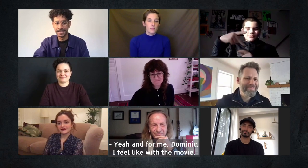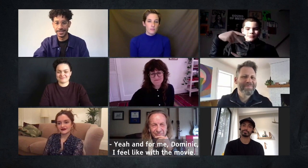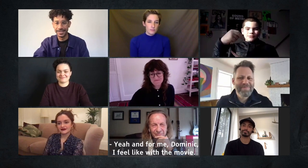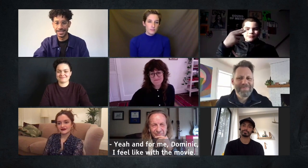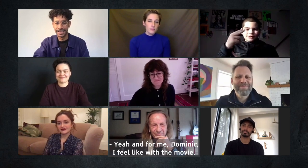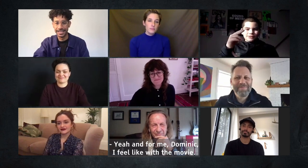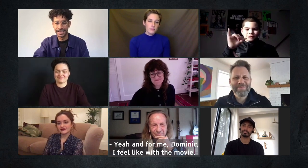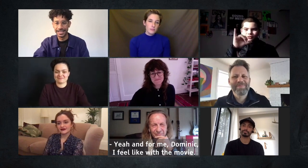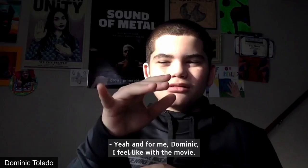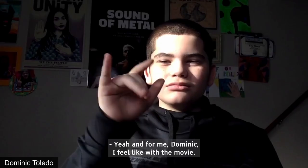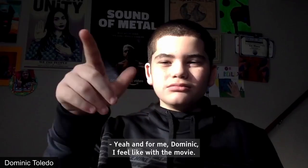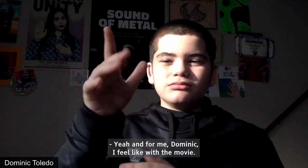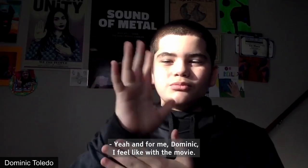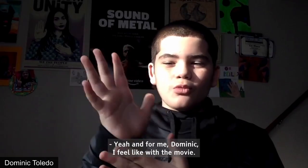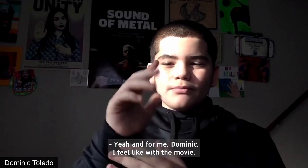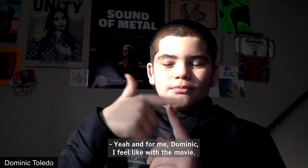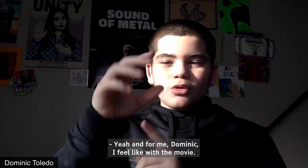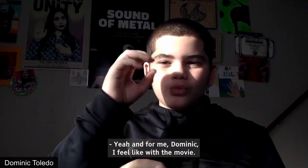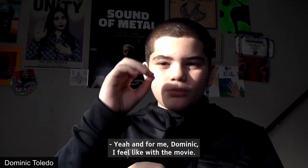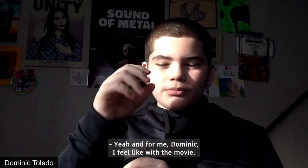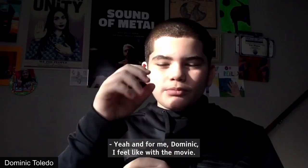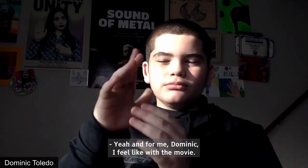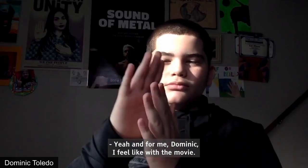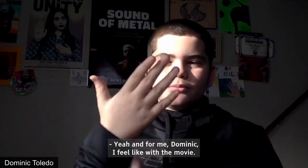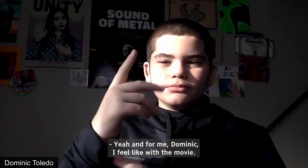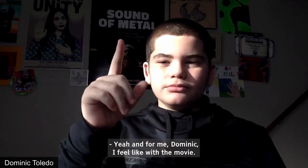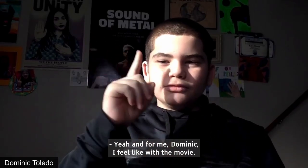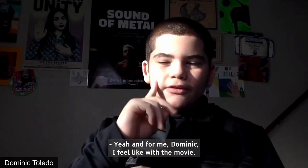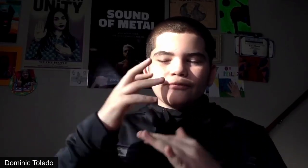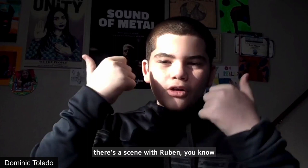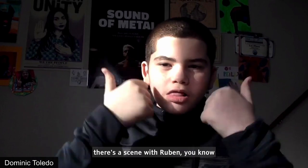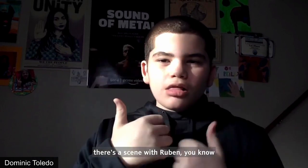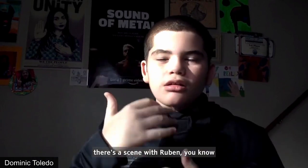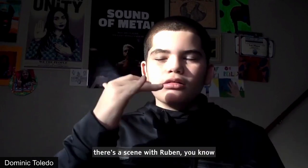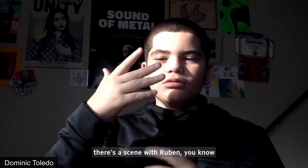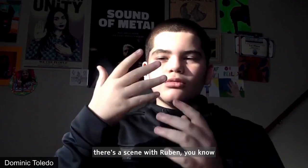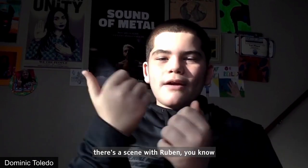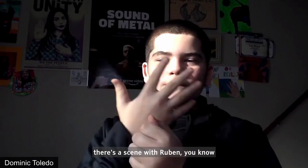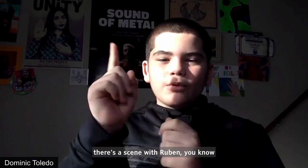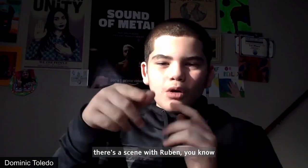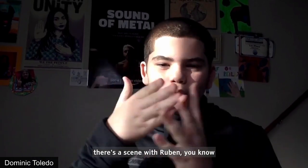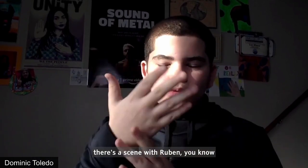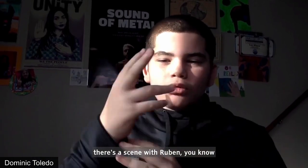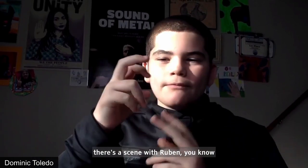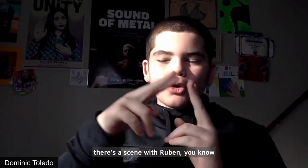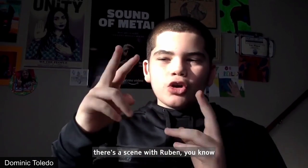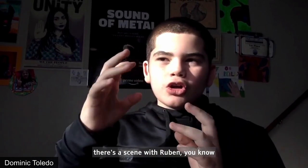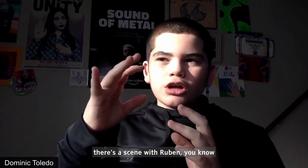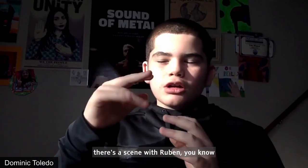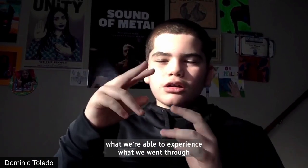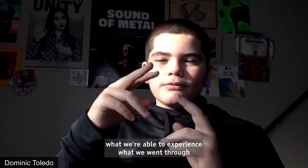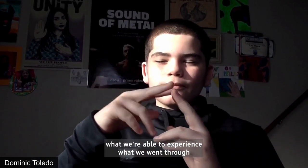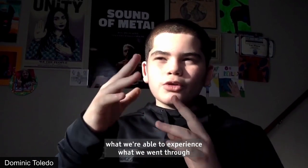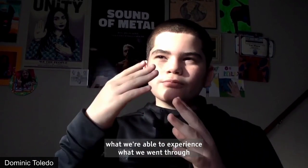Yeah, and for me, Domenico, I feel like just, you know, with the movie, there's a scene with Ruben, you